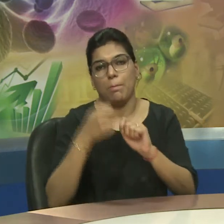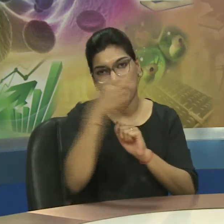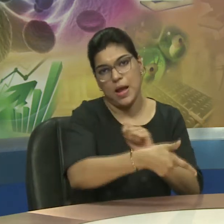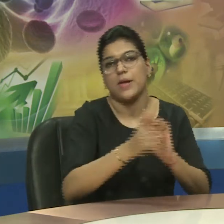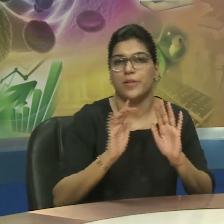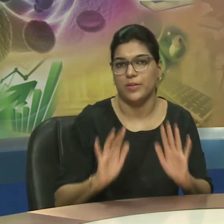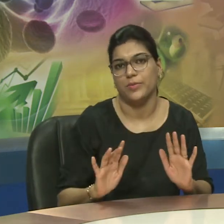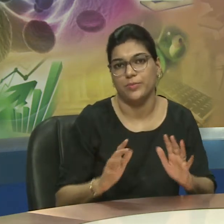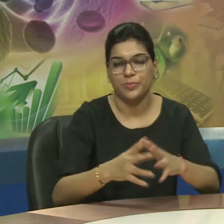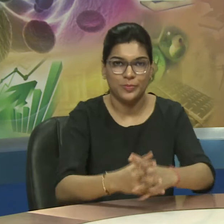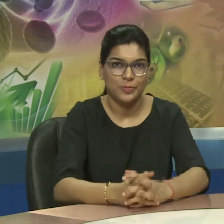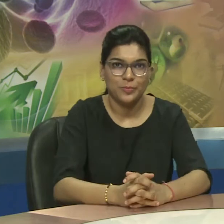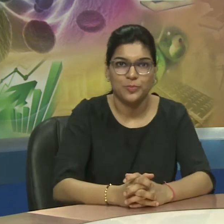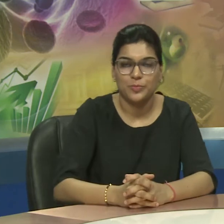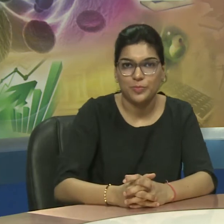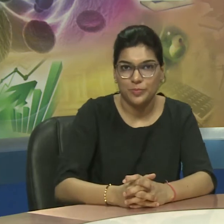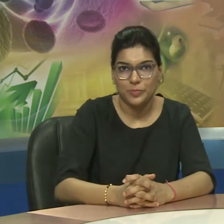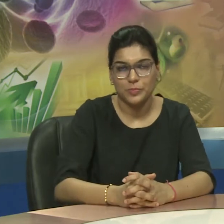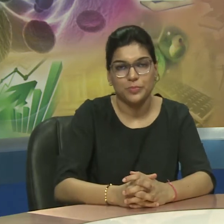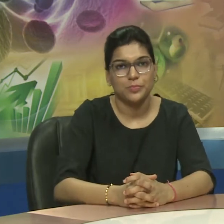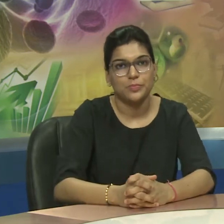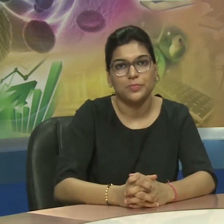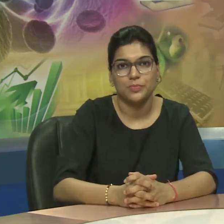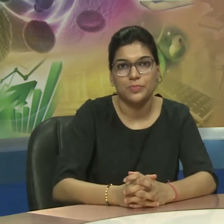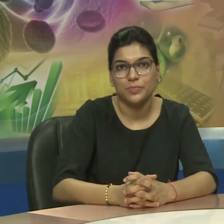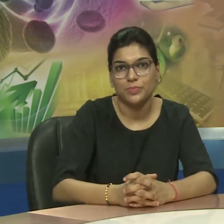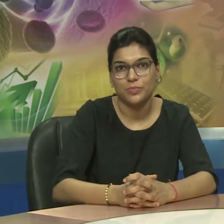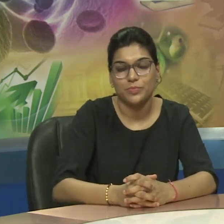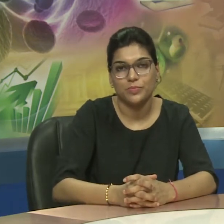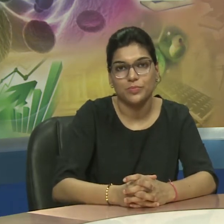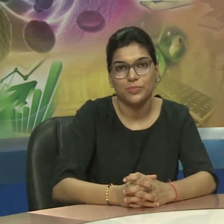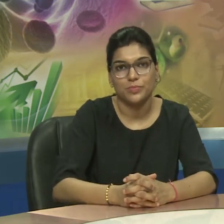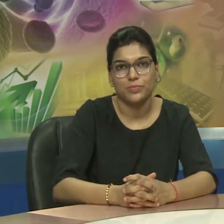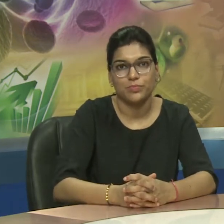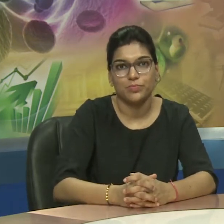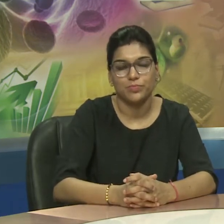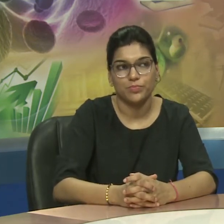and the total value of the policy is reduced by that amount.